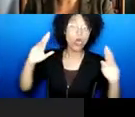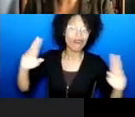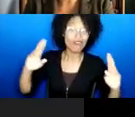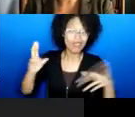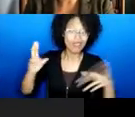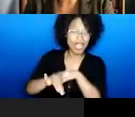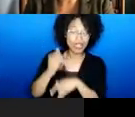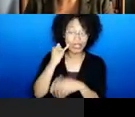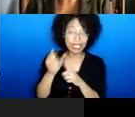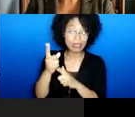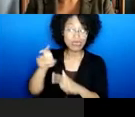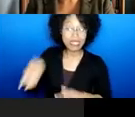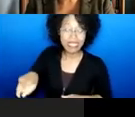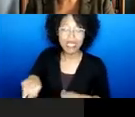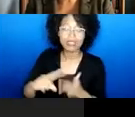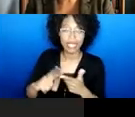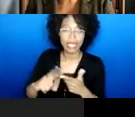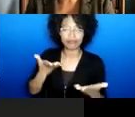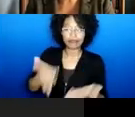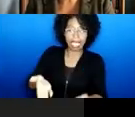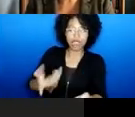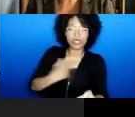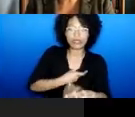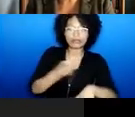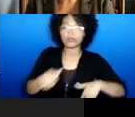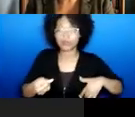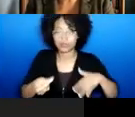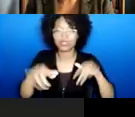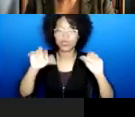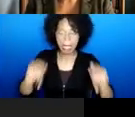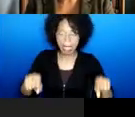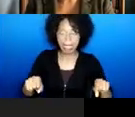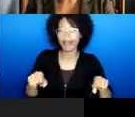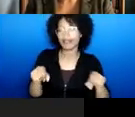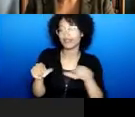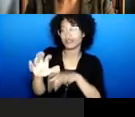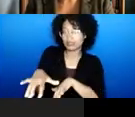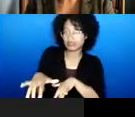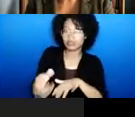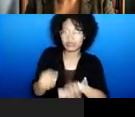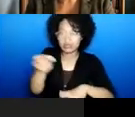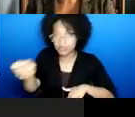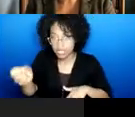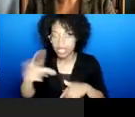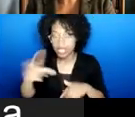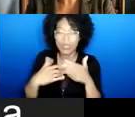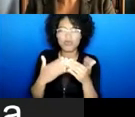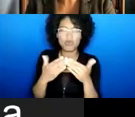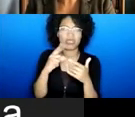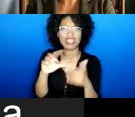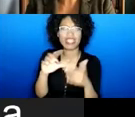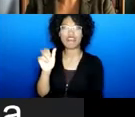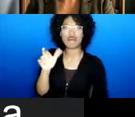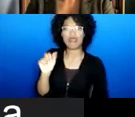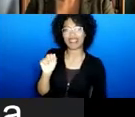another resource. And you could just go to the AER help desk in the conference center to access that.